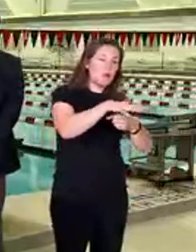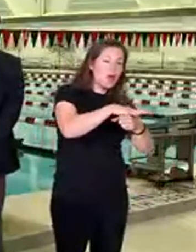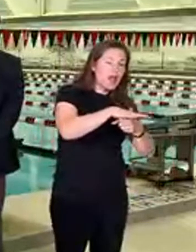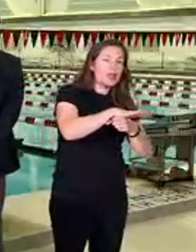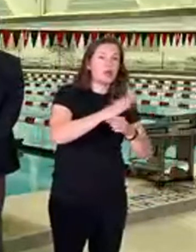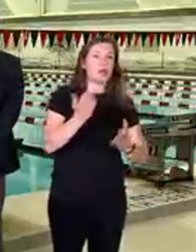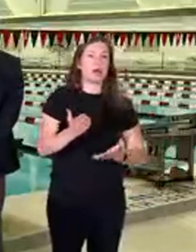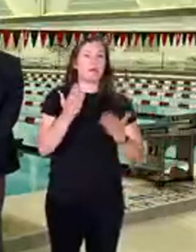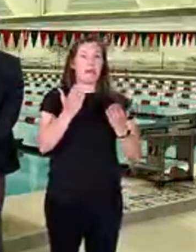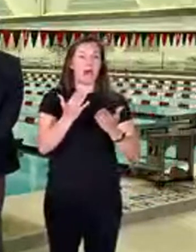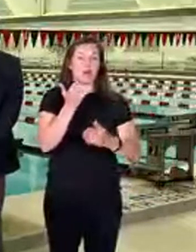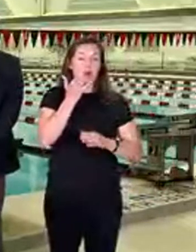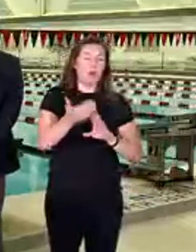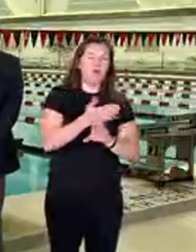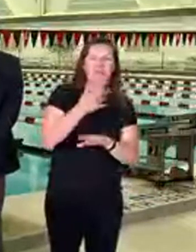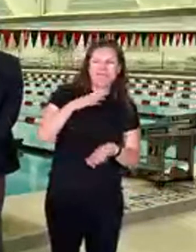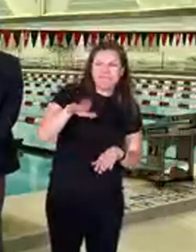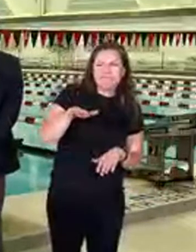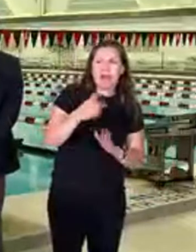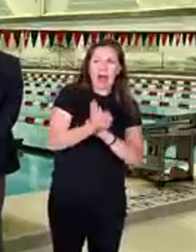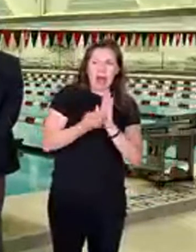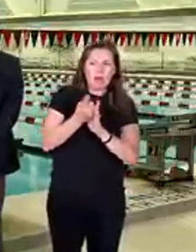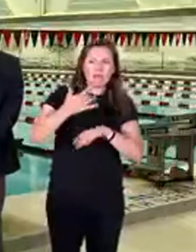we recommend calling ahead for hours and